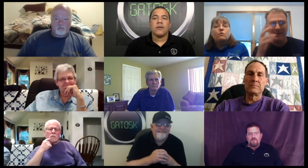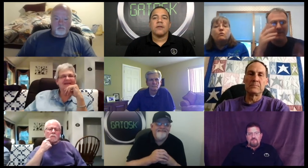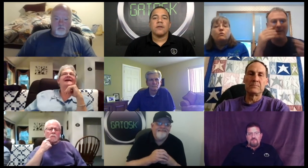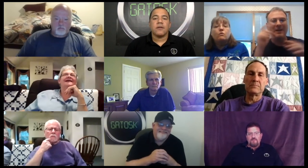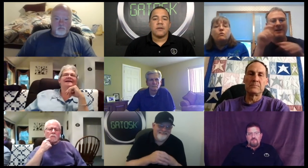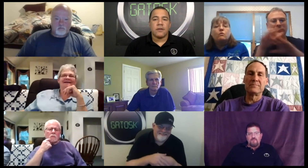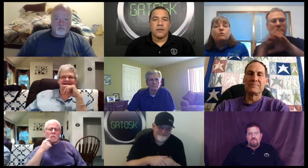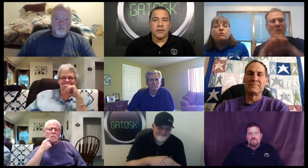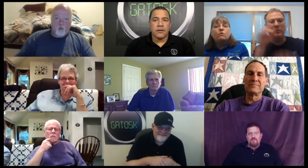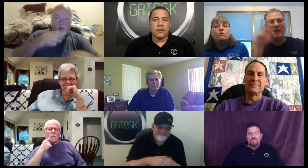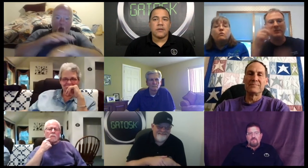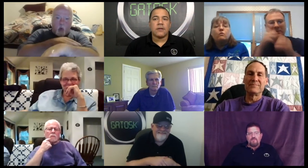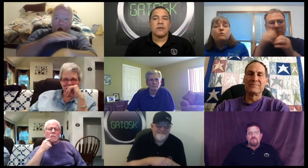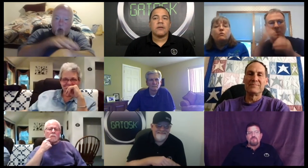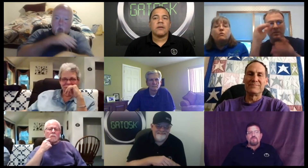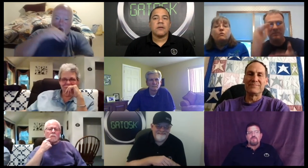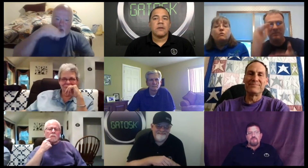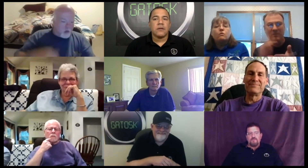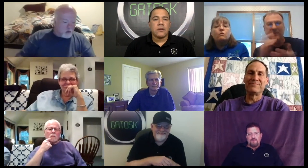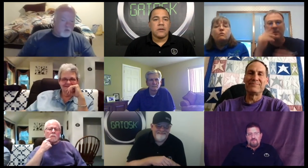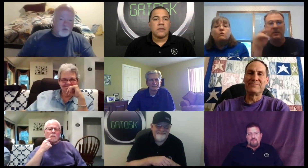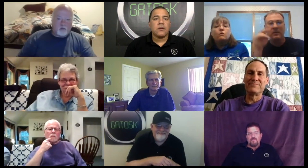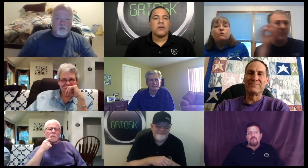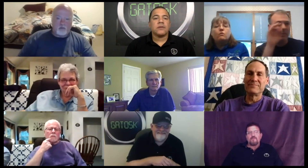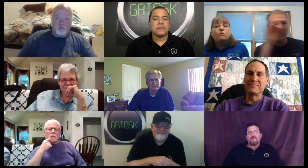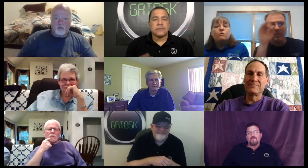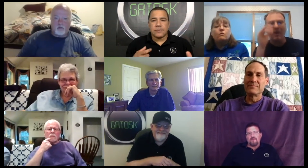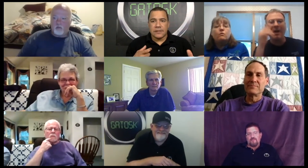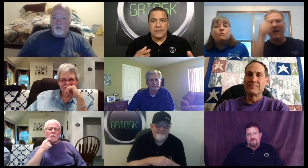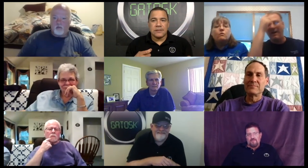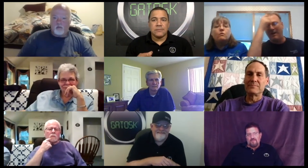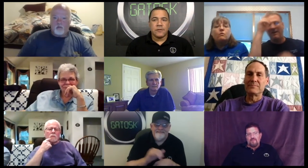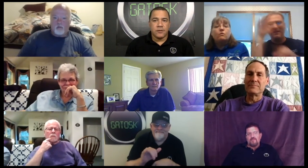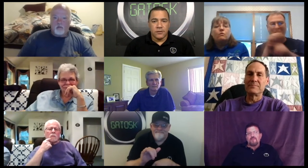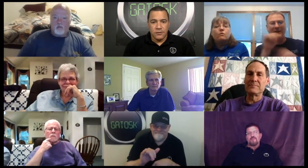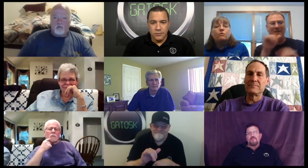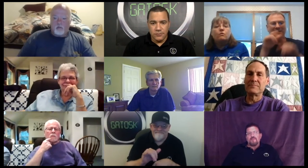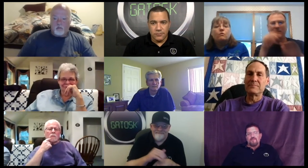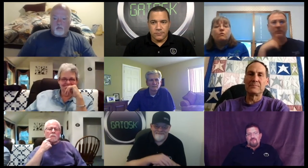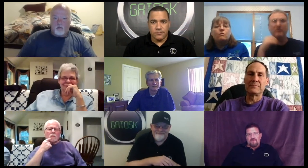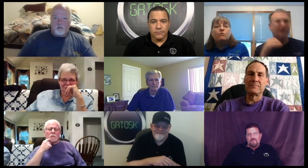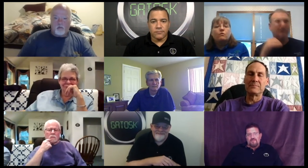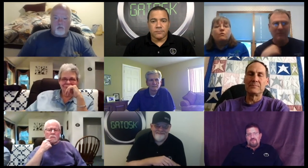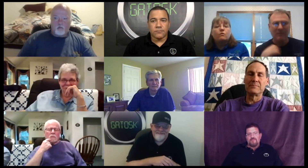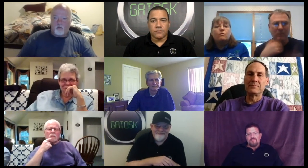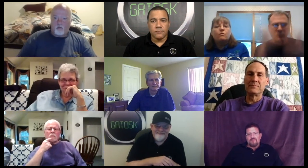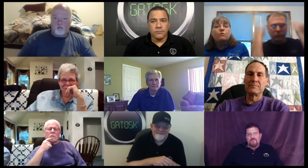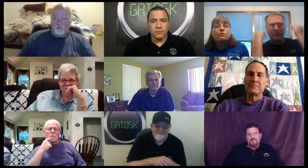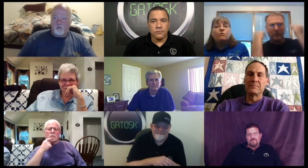Sometimes those videos are kind of quick and it's hard to keep up, so it needs to be slowed down and give us time